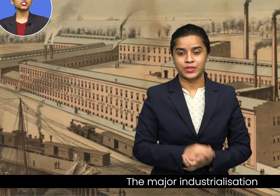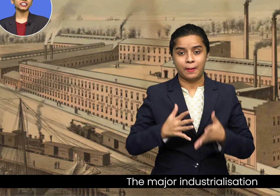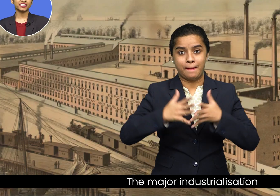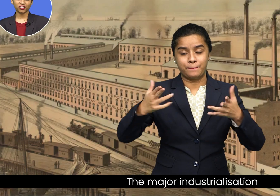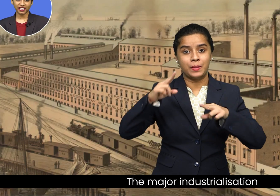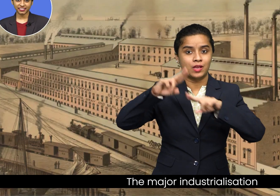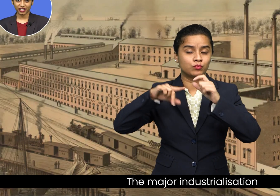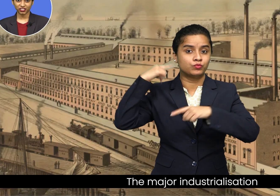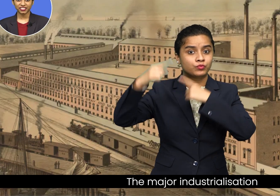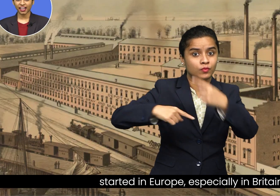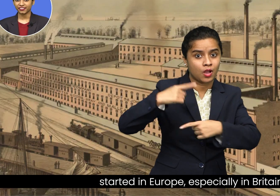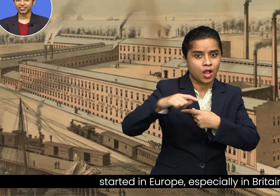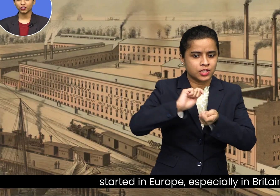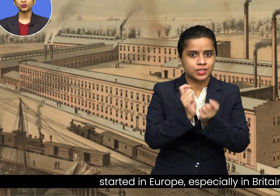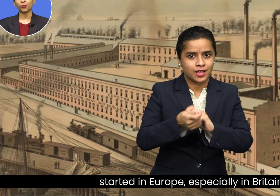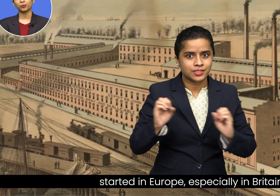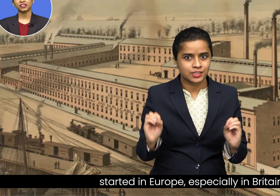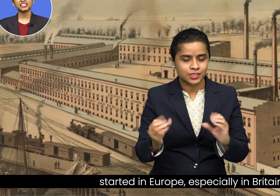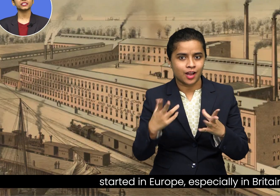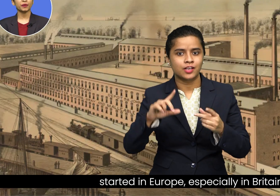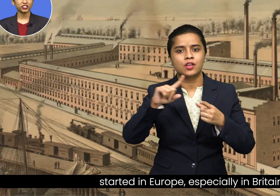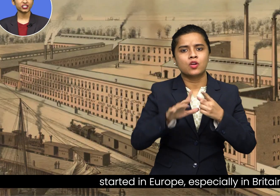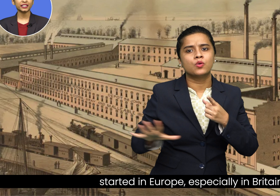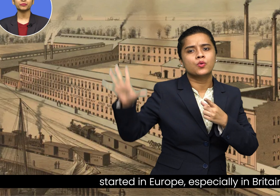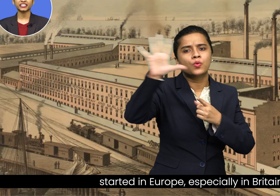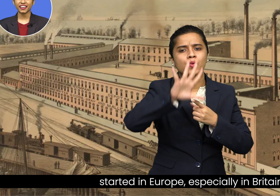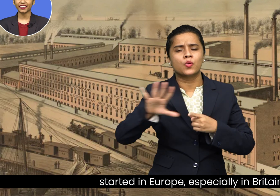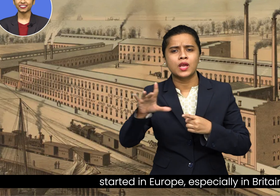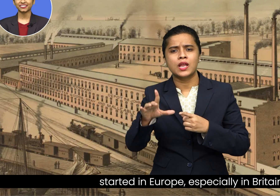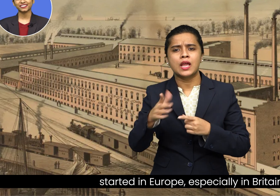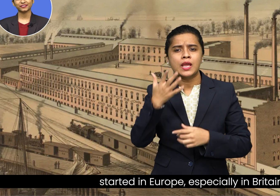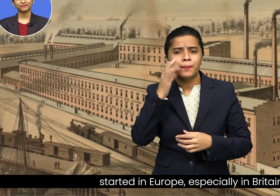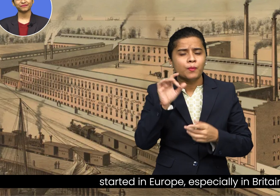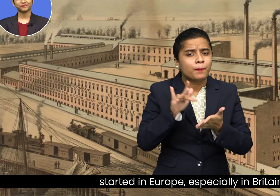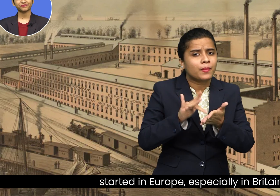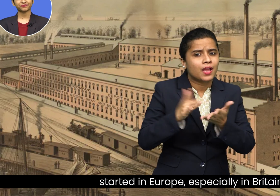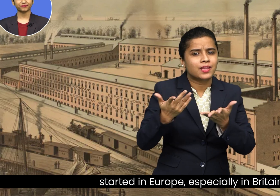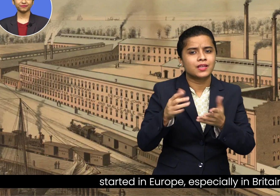The major industrialization started in Europe, especially in Britain.